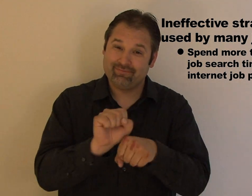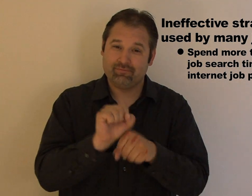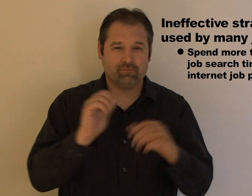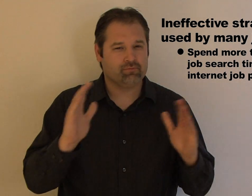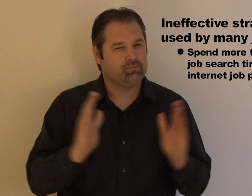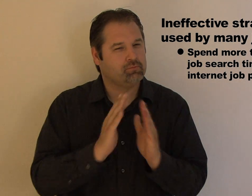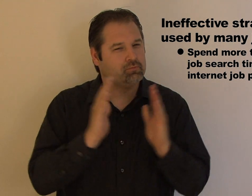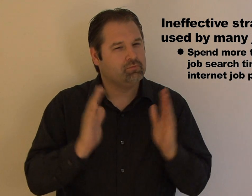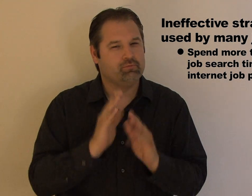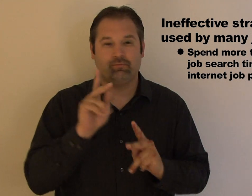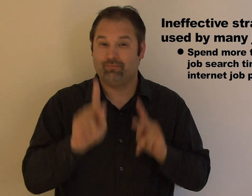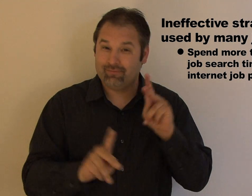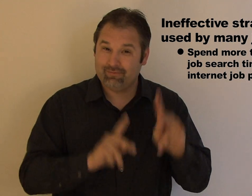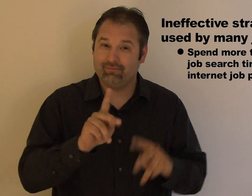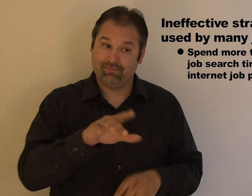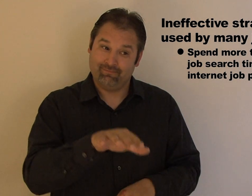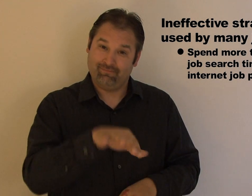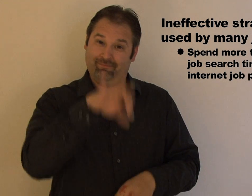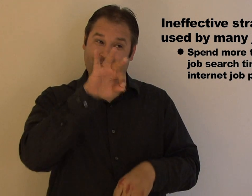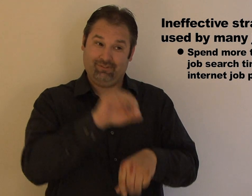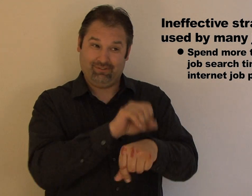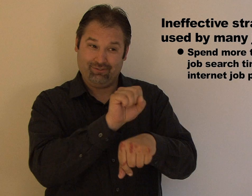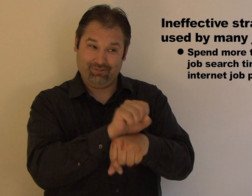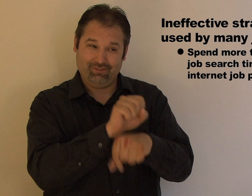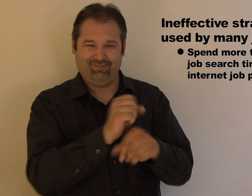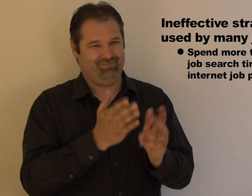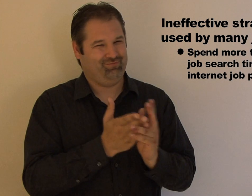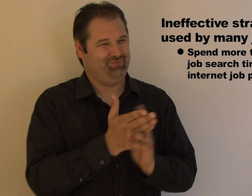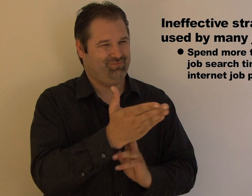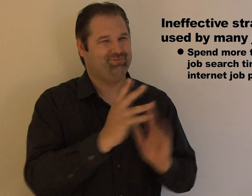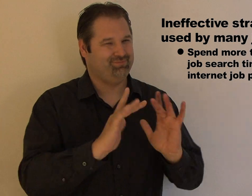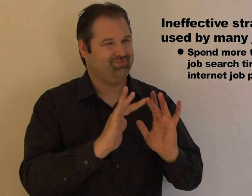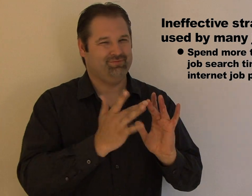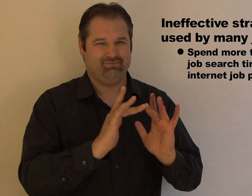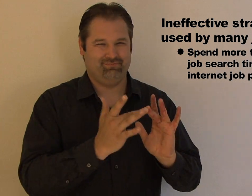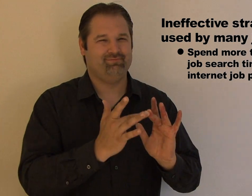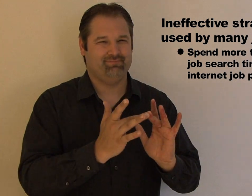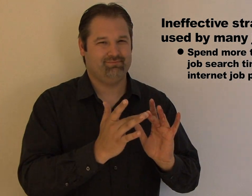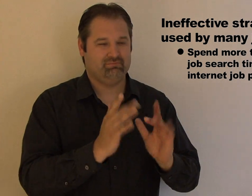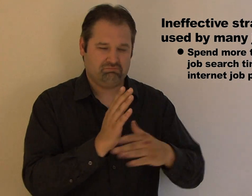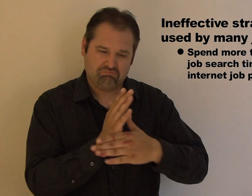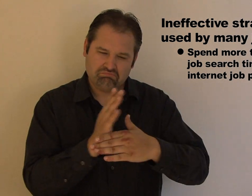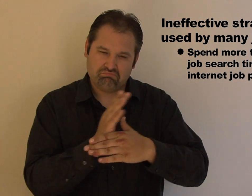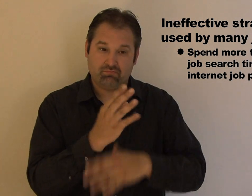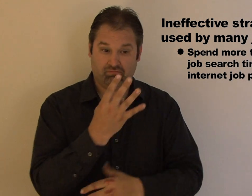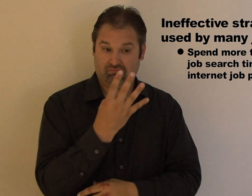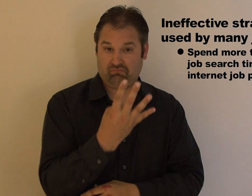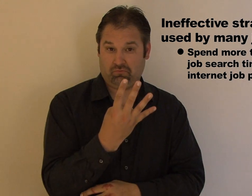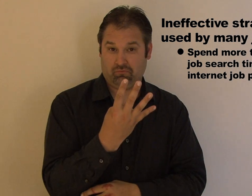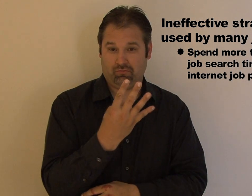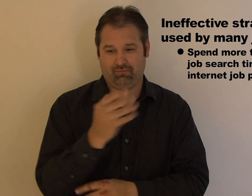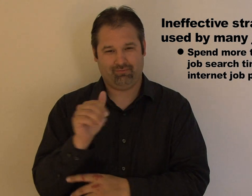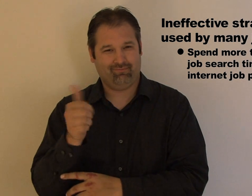In reality, there are few job seekers that get jobs from the internet. Only 4 to 10% of